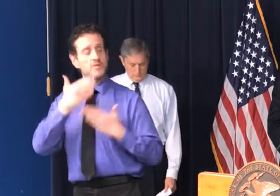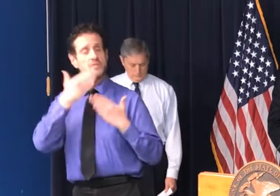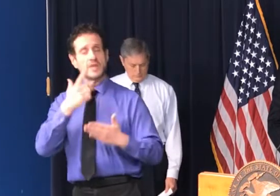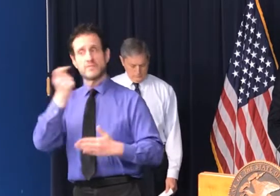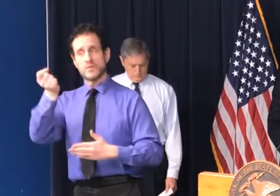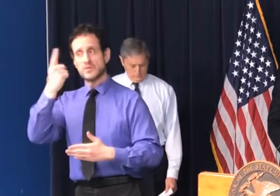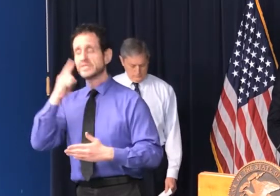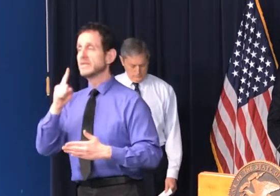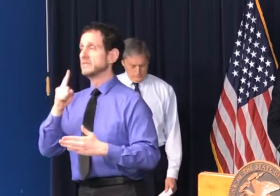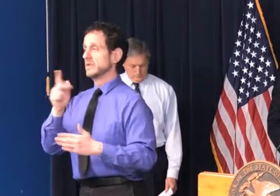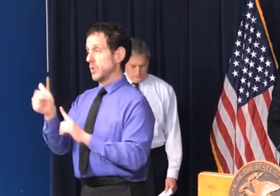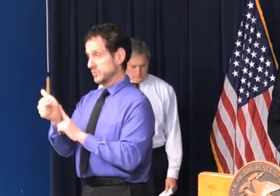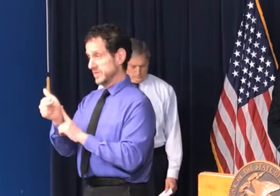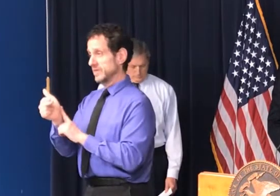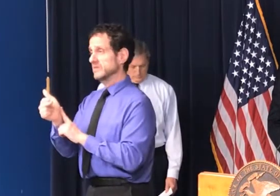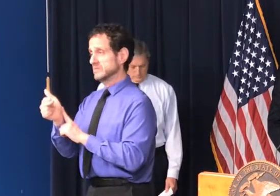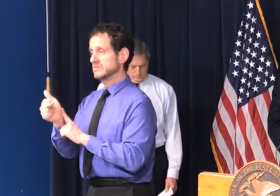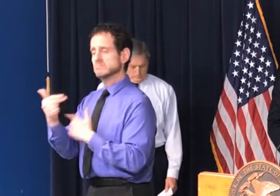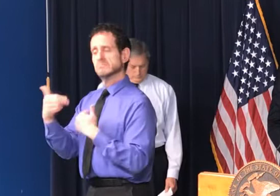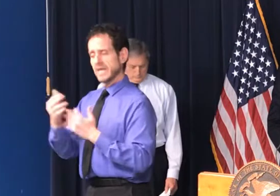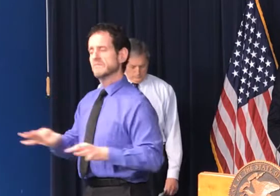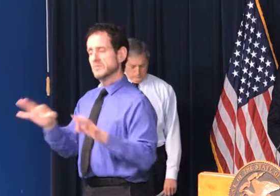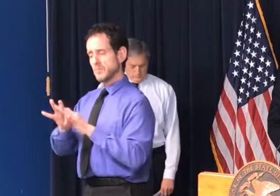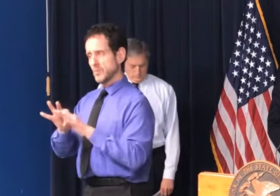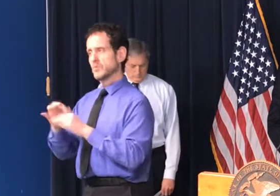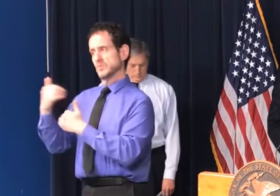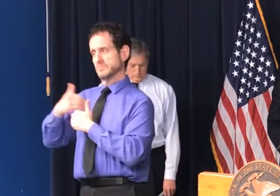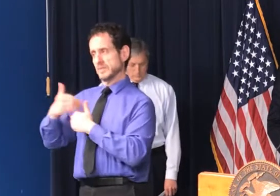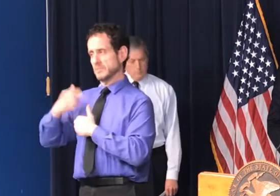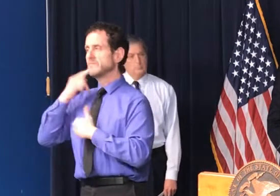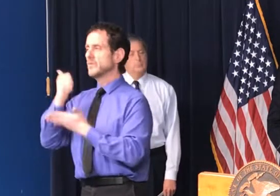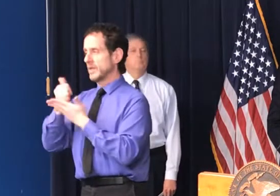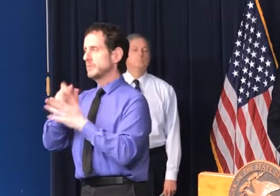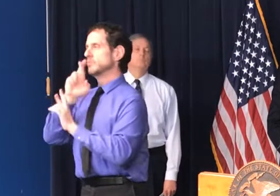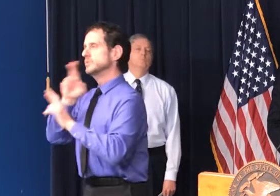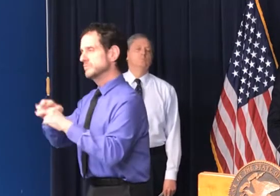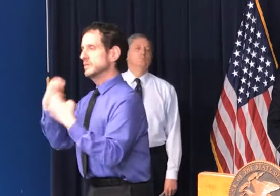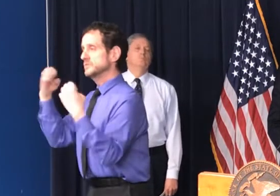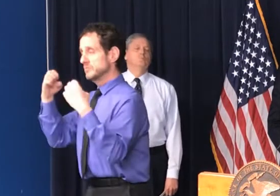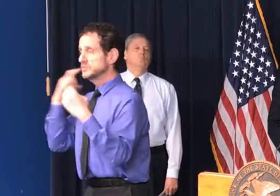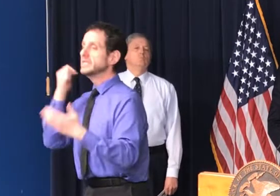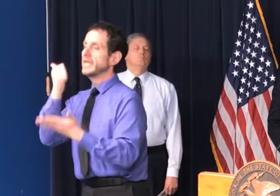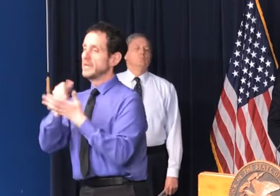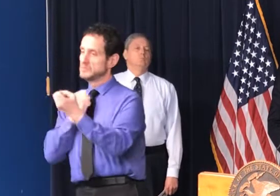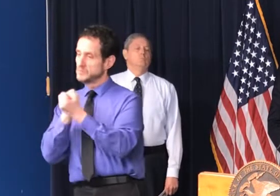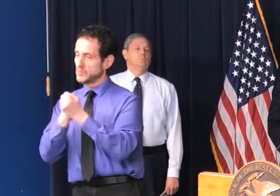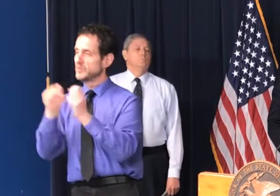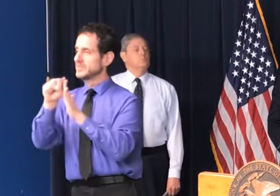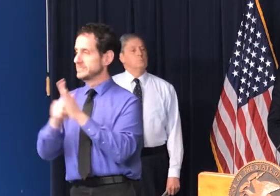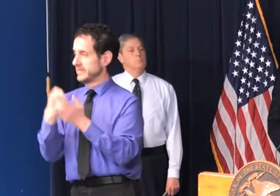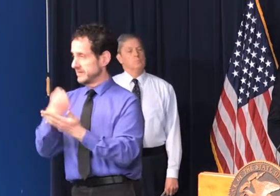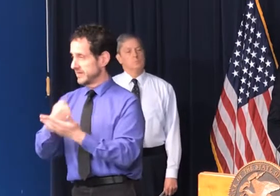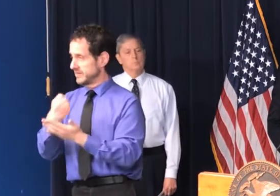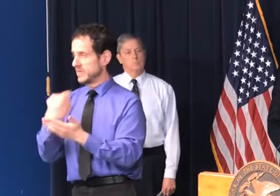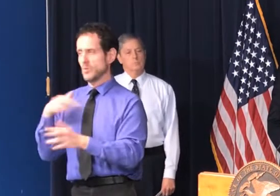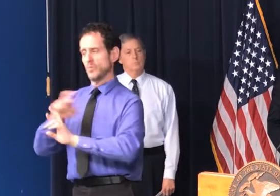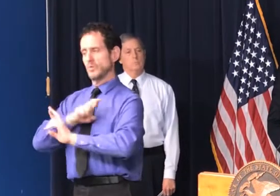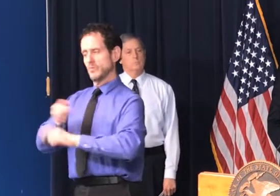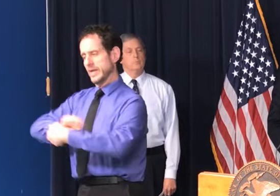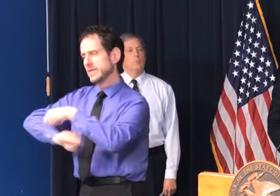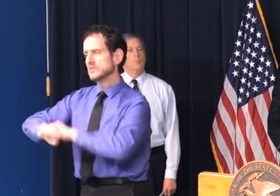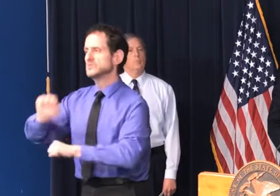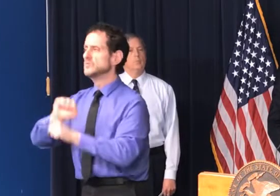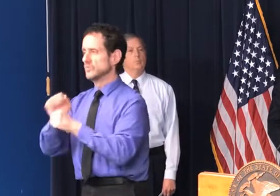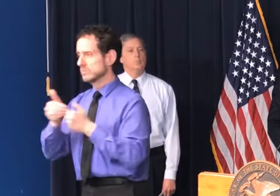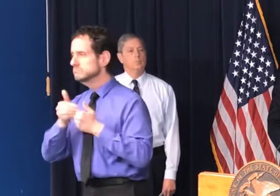that hotels and tourism play in our emergency response, as well as our state's economy. We stand ready to continue the work